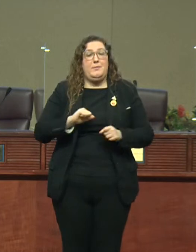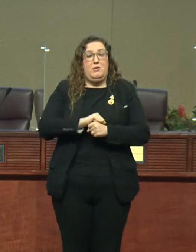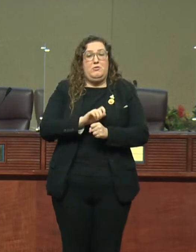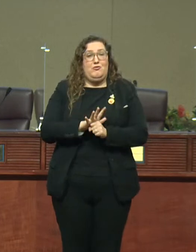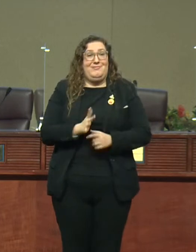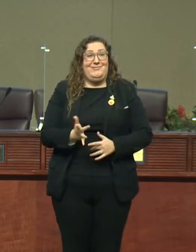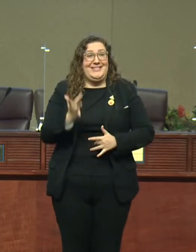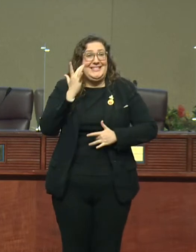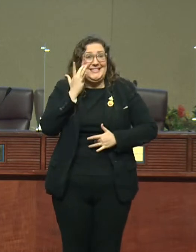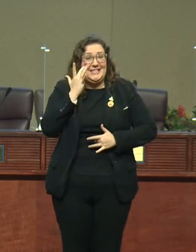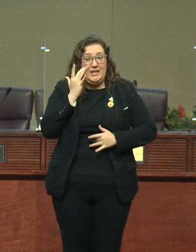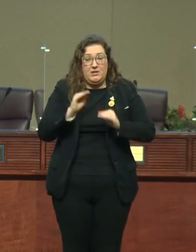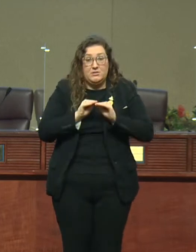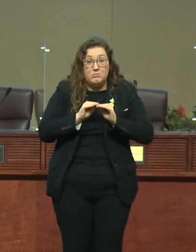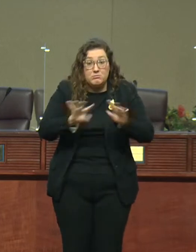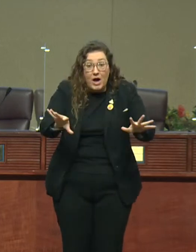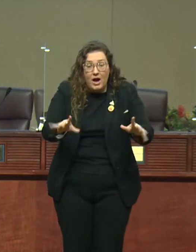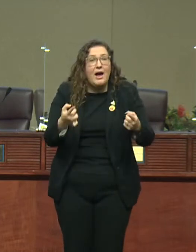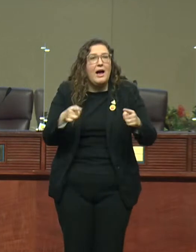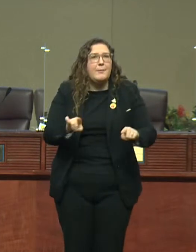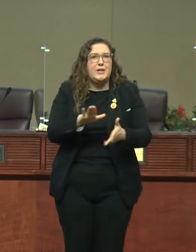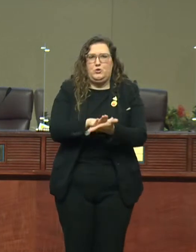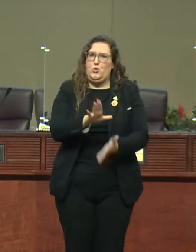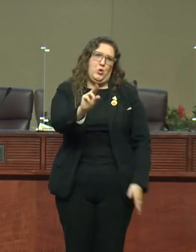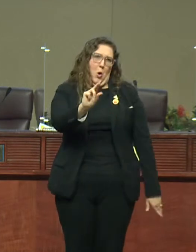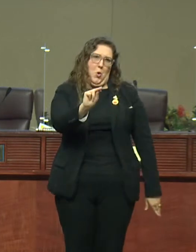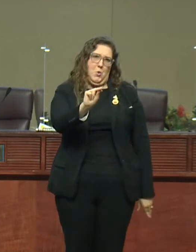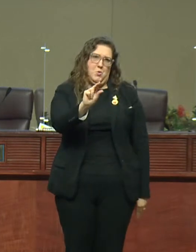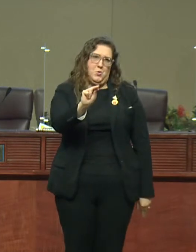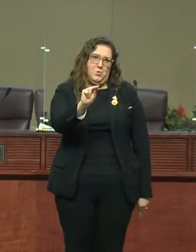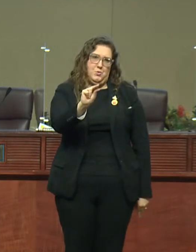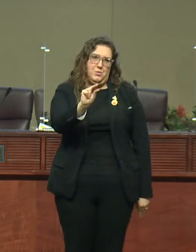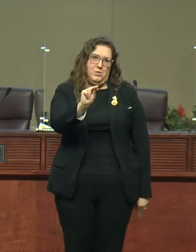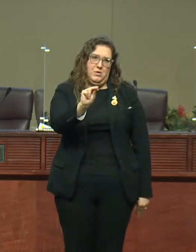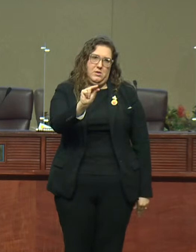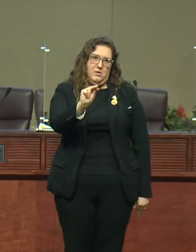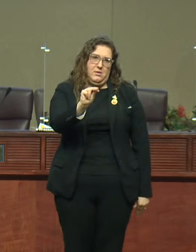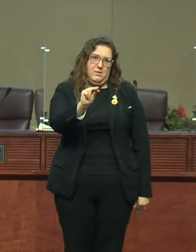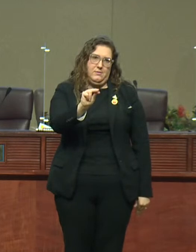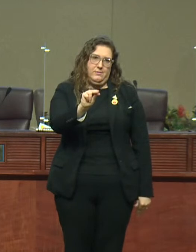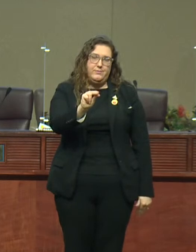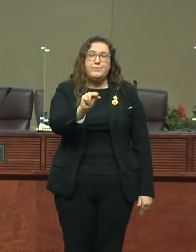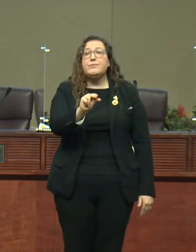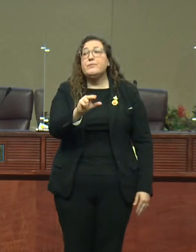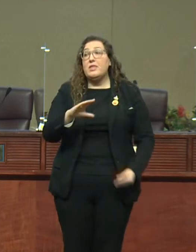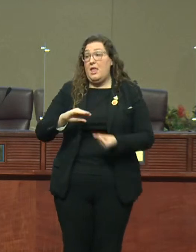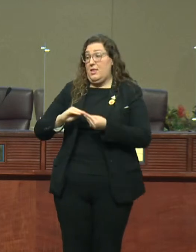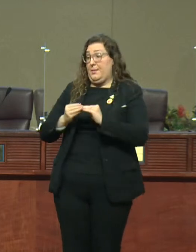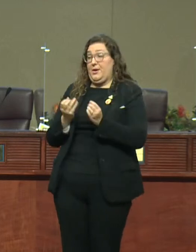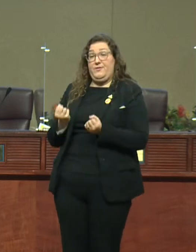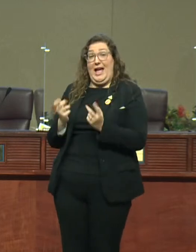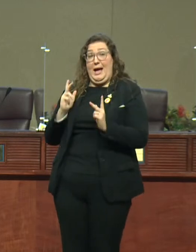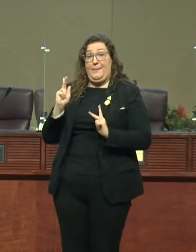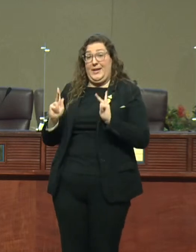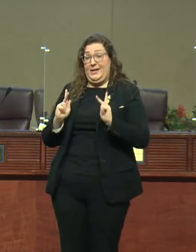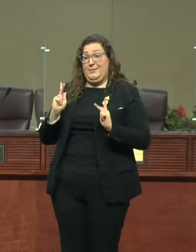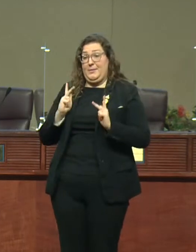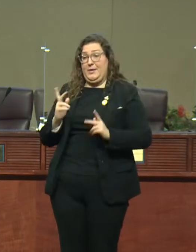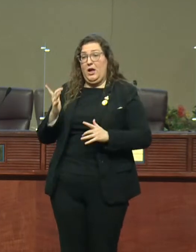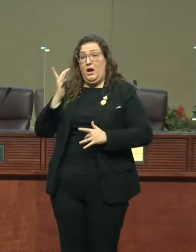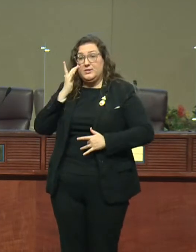not happening in the school per se, although the number of cases we follow school children. Before school